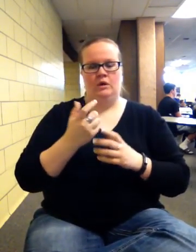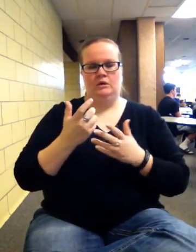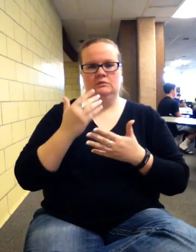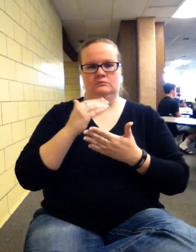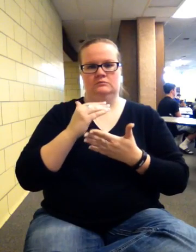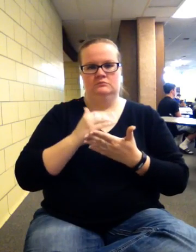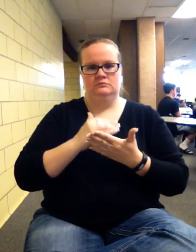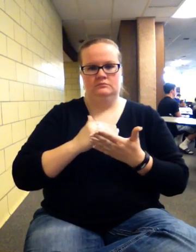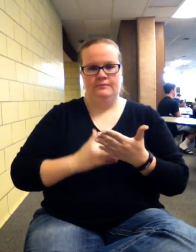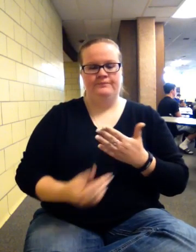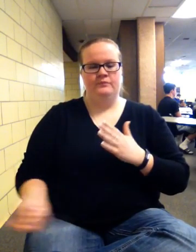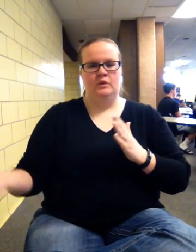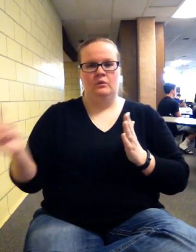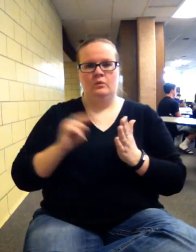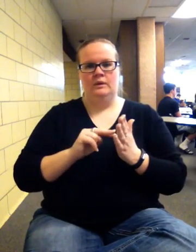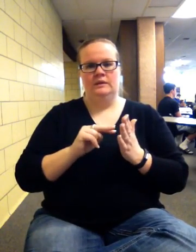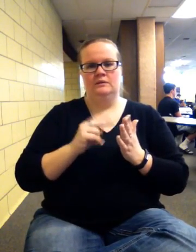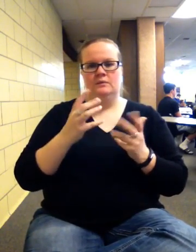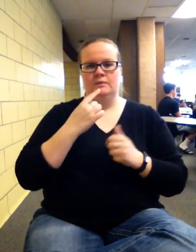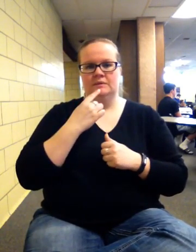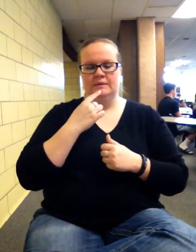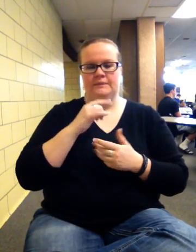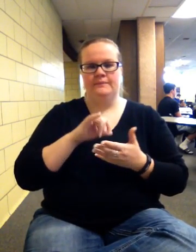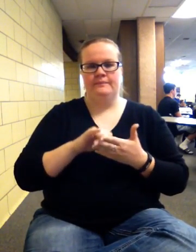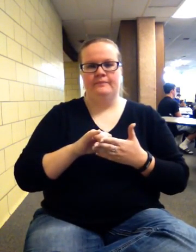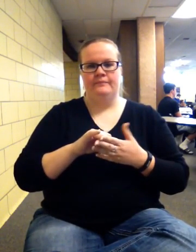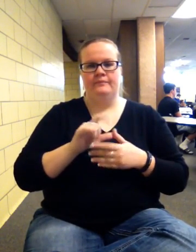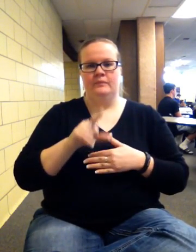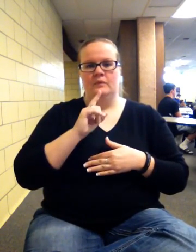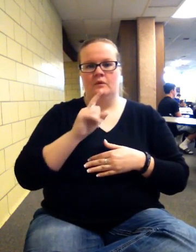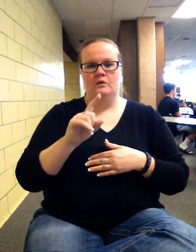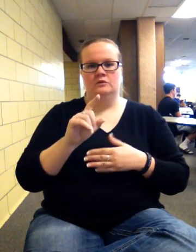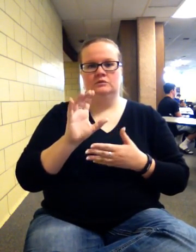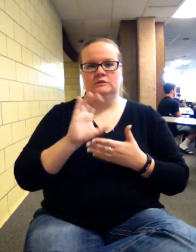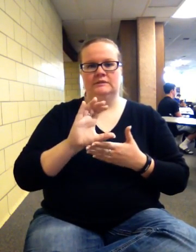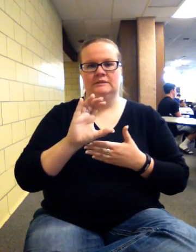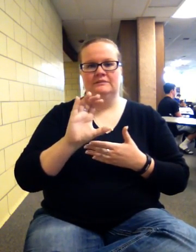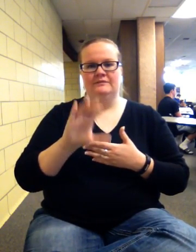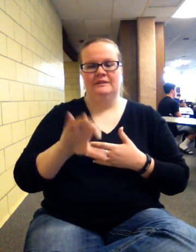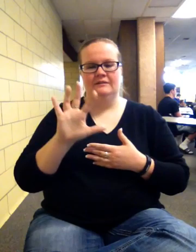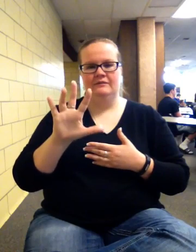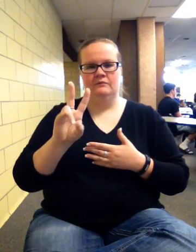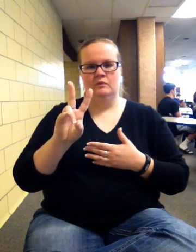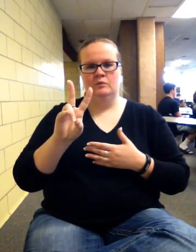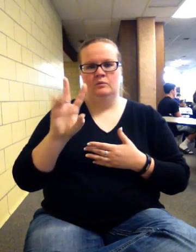So looking at this, what we're saying is they are investing $52,125 at time period zero.